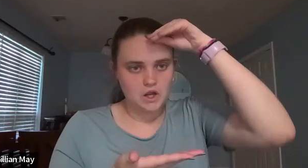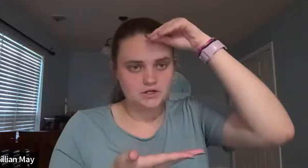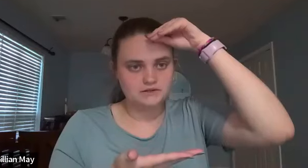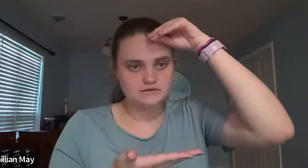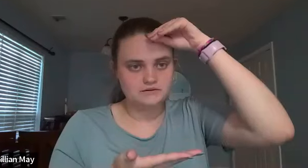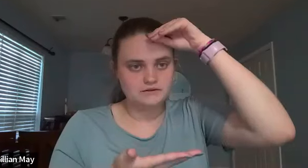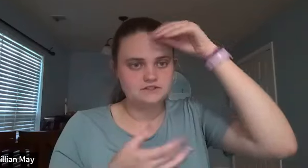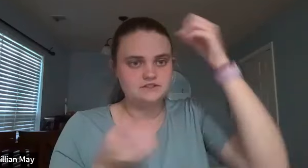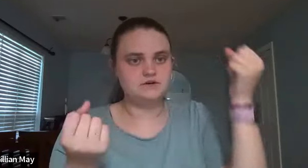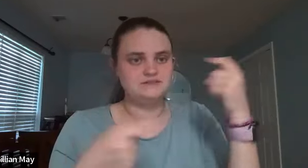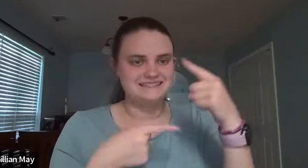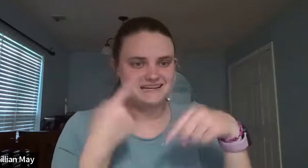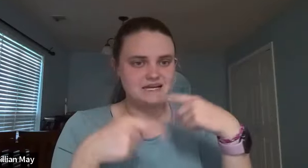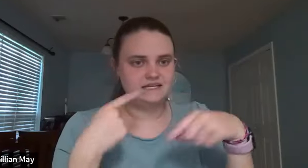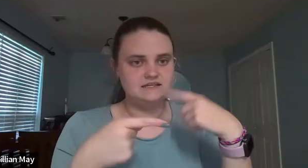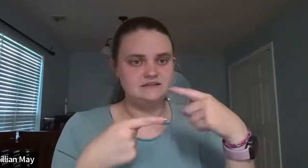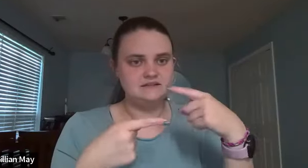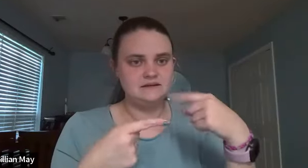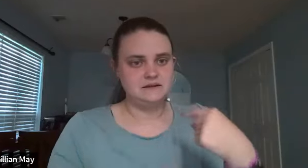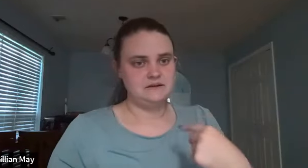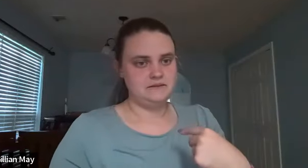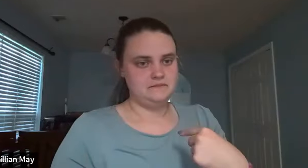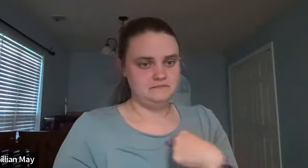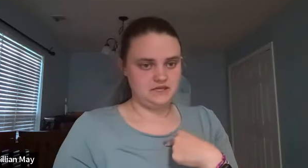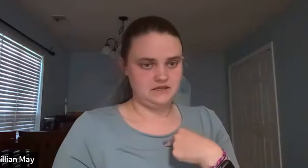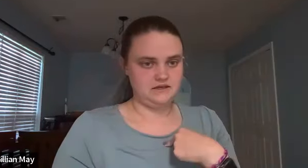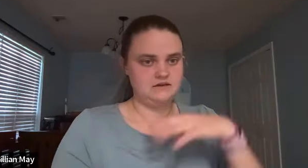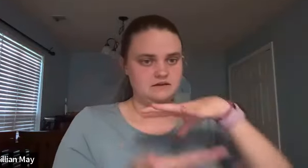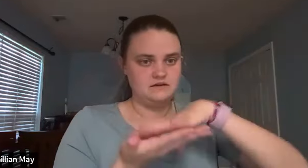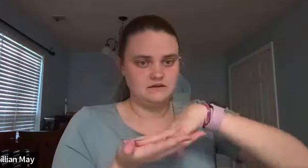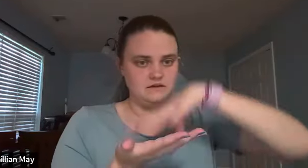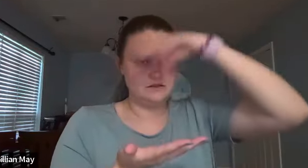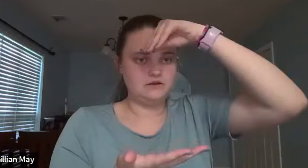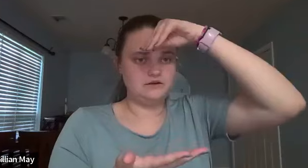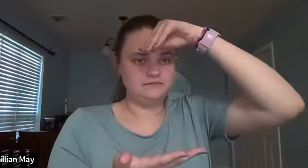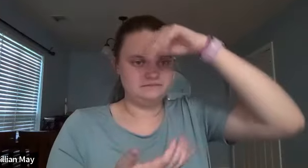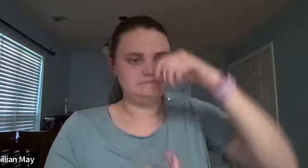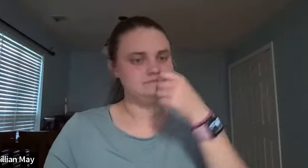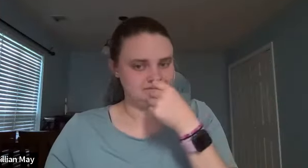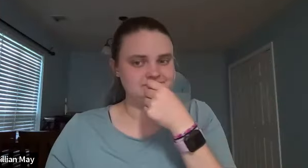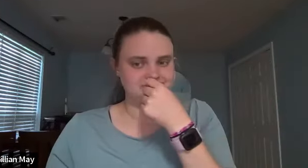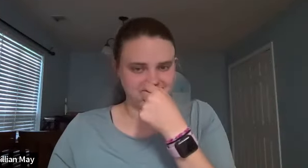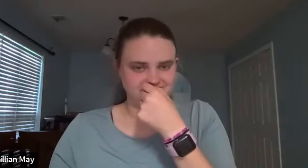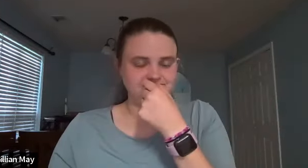learn. So sign me learn.